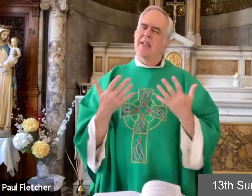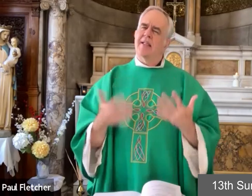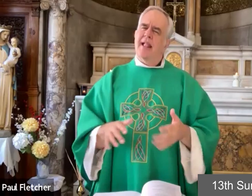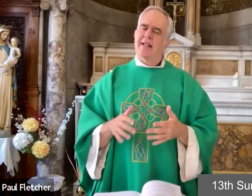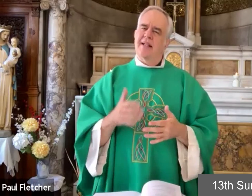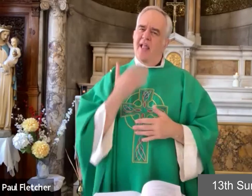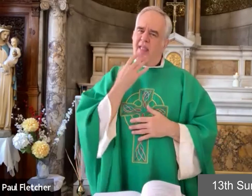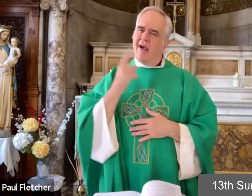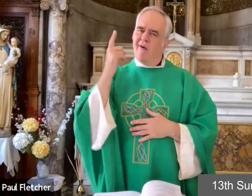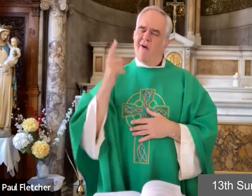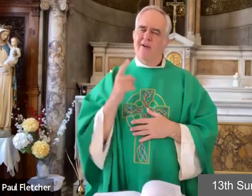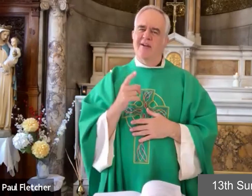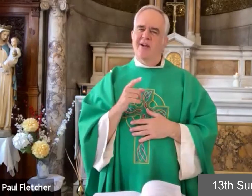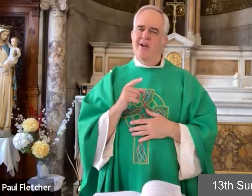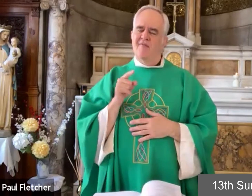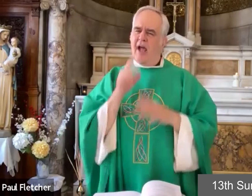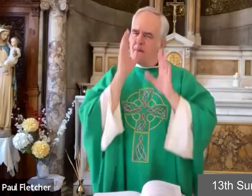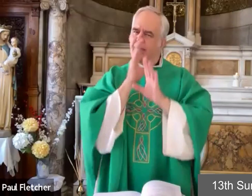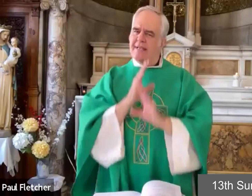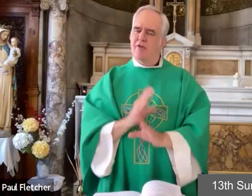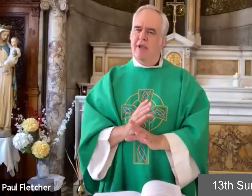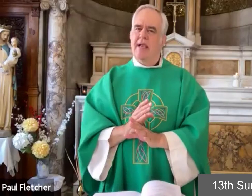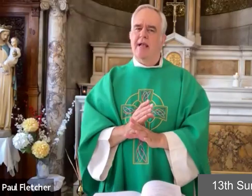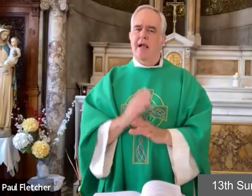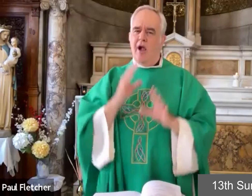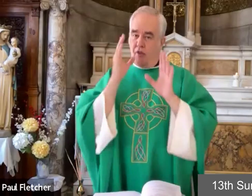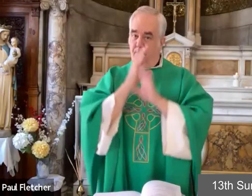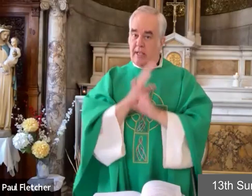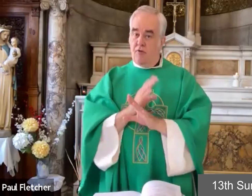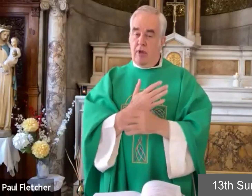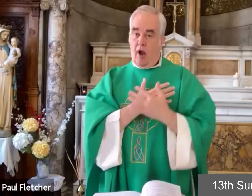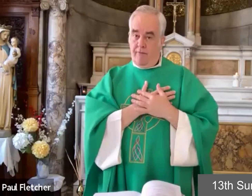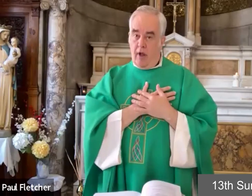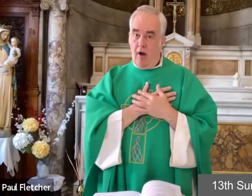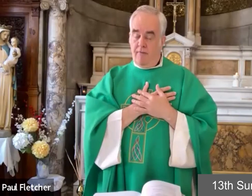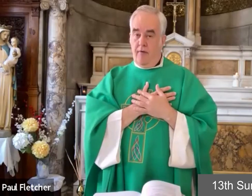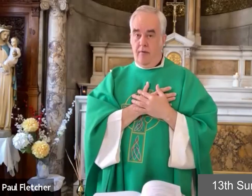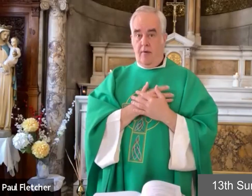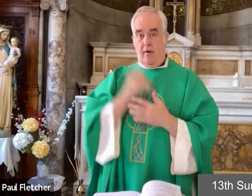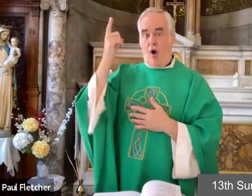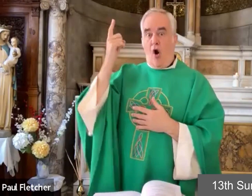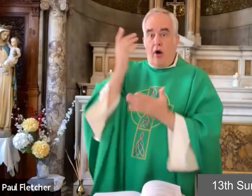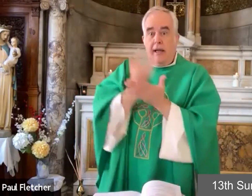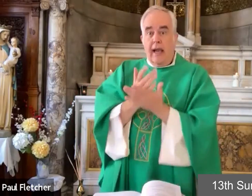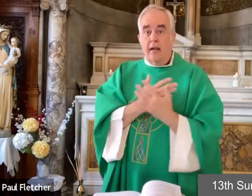So let's thank God that mystery, the mystery of love, God is